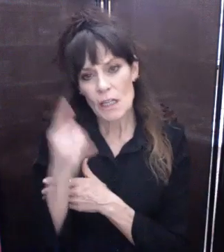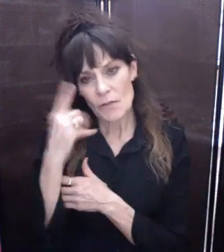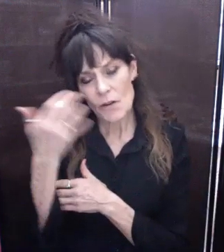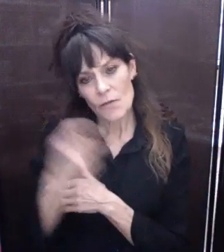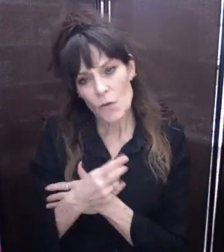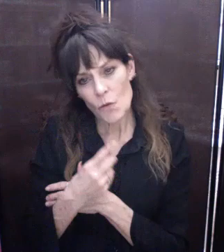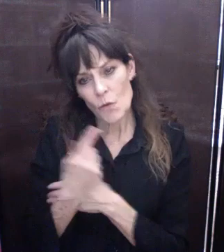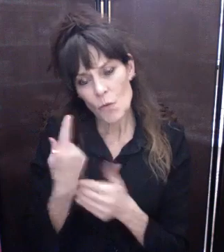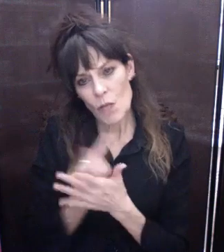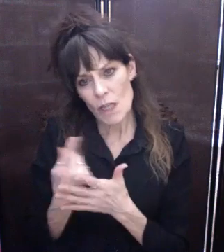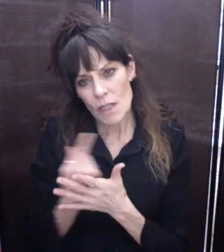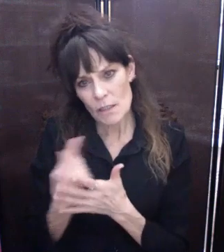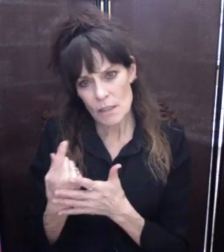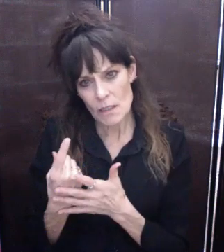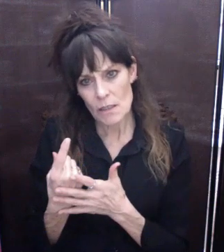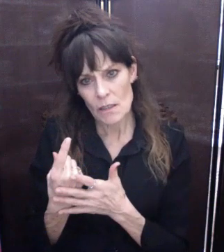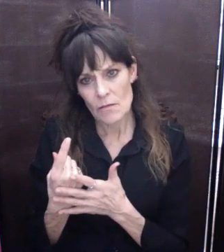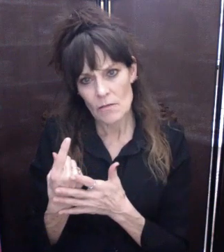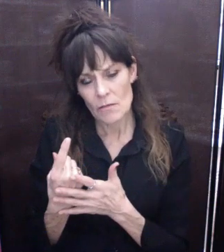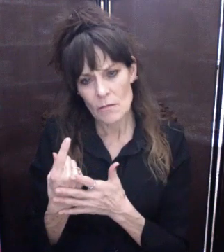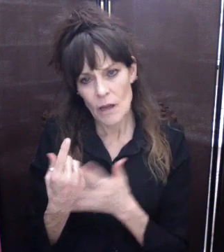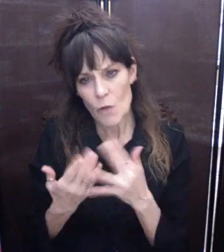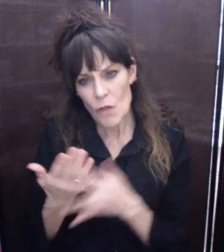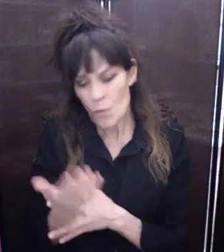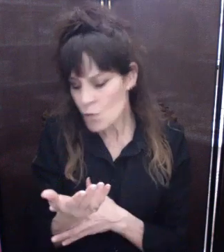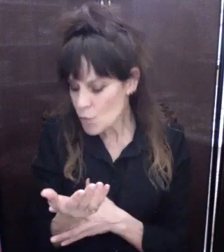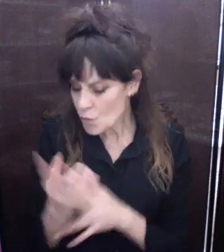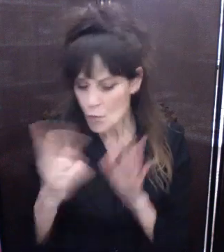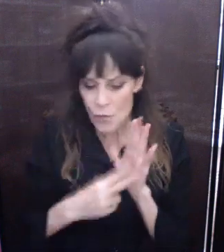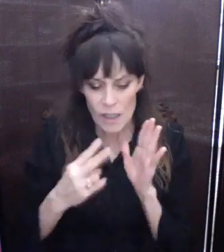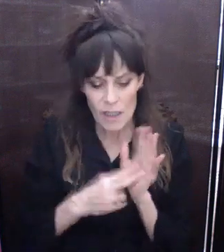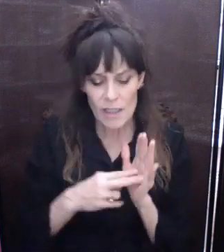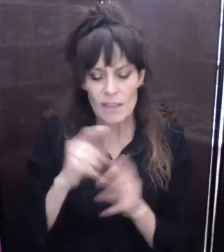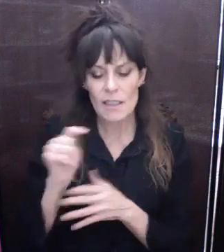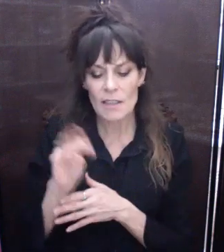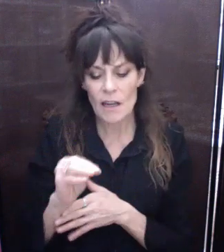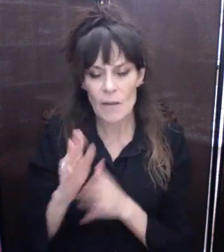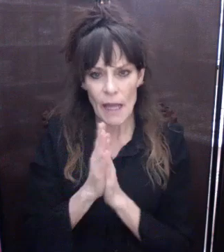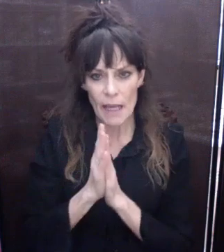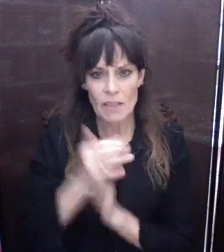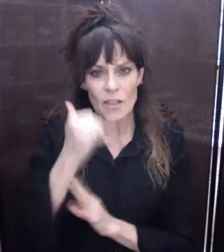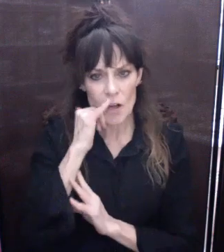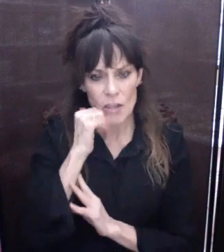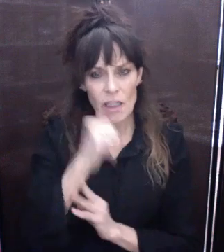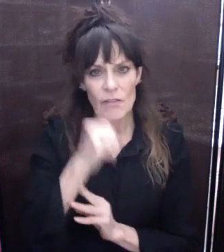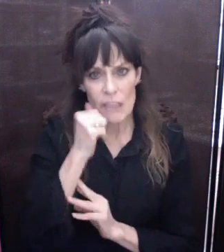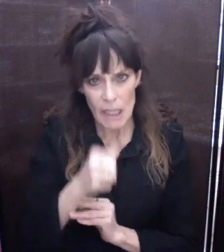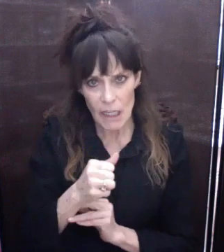went through, I went through the readings that Tom asked me to do, picked up the phone every day, called him, and the weekend